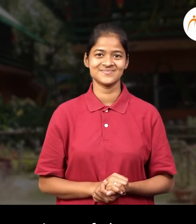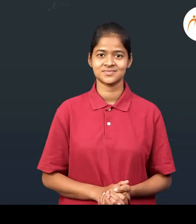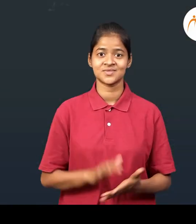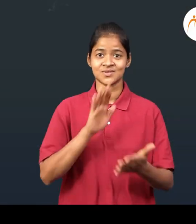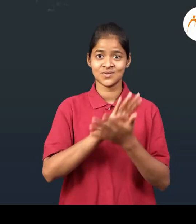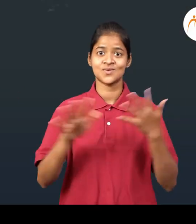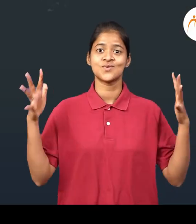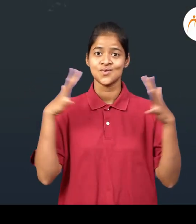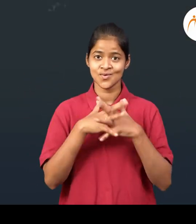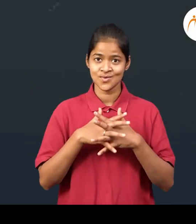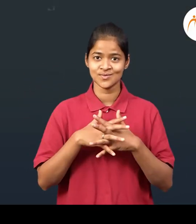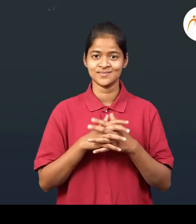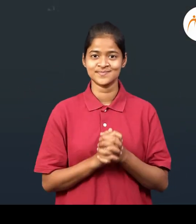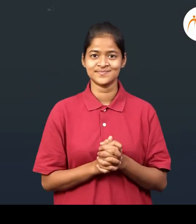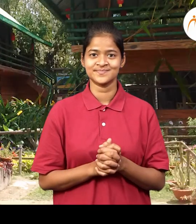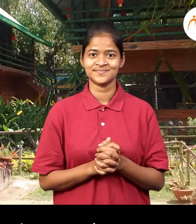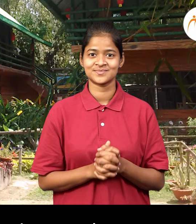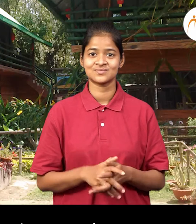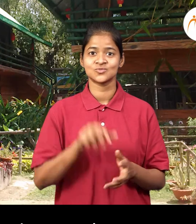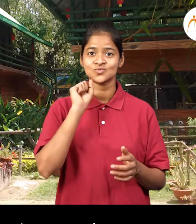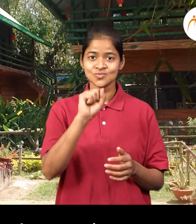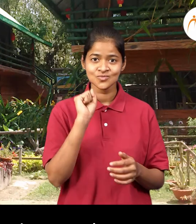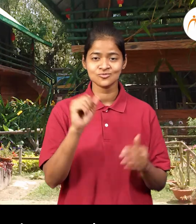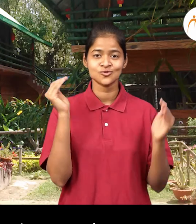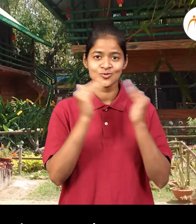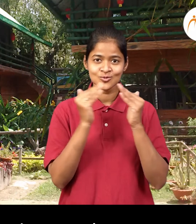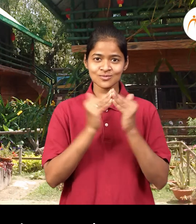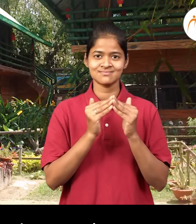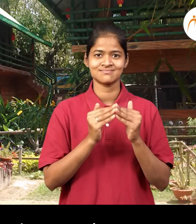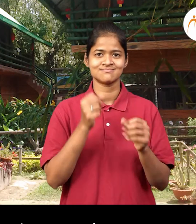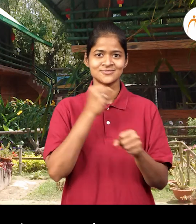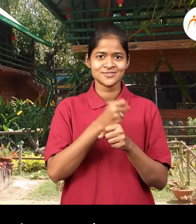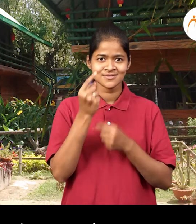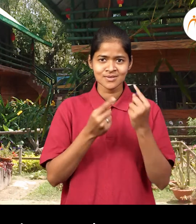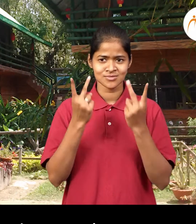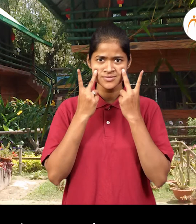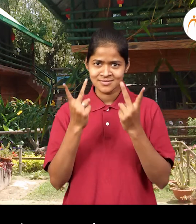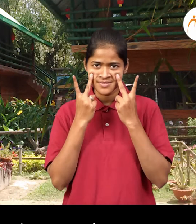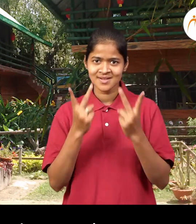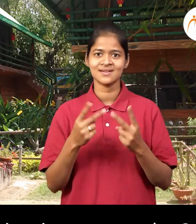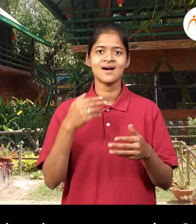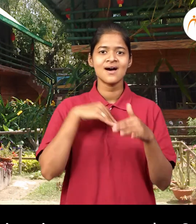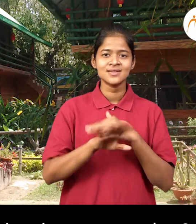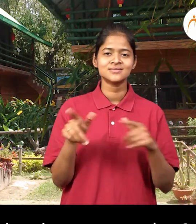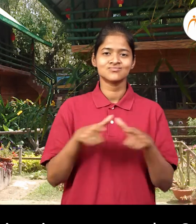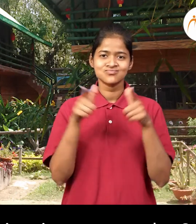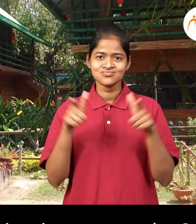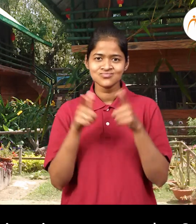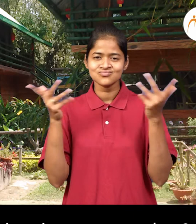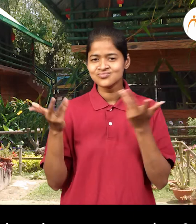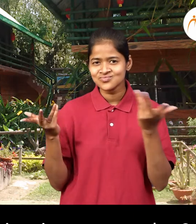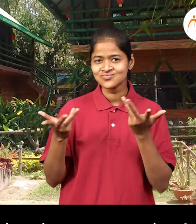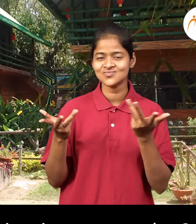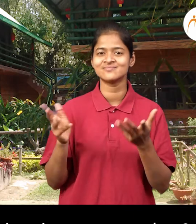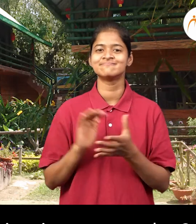exercise look at the garden in your house which trees are